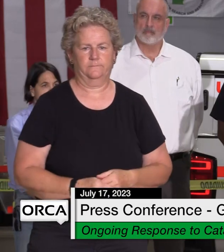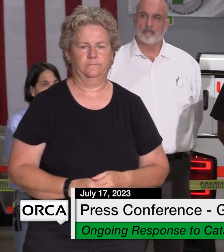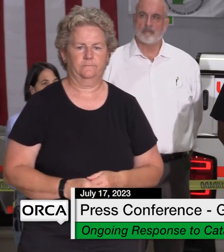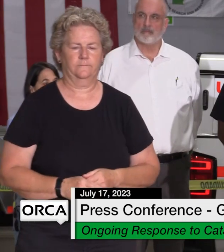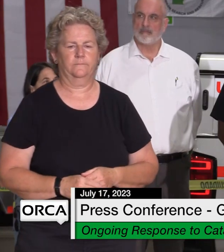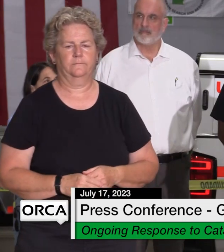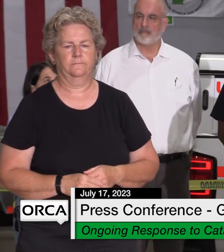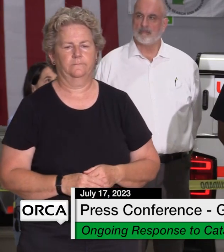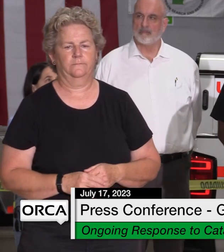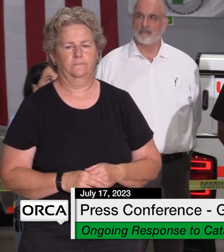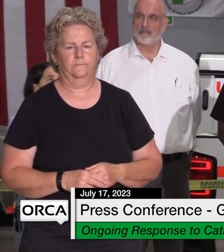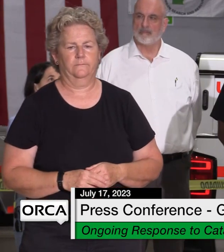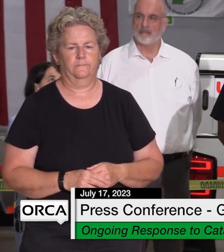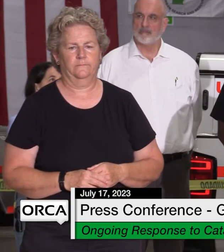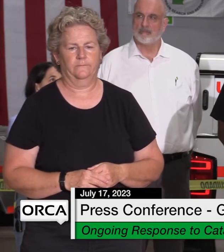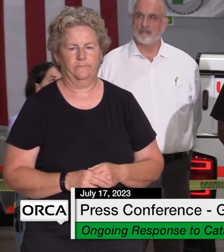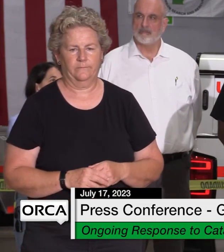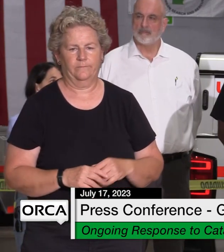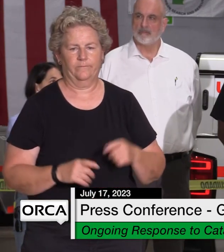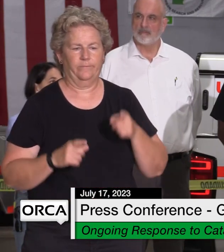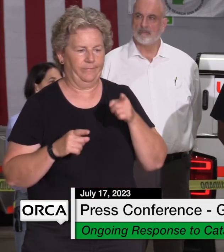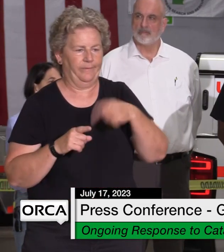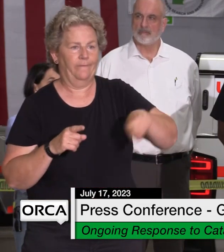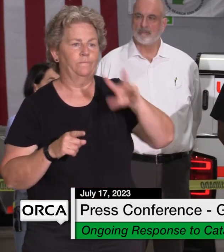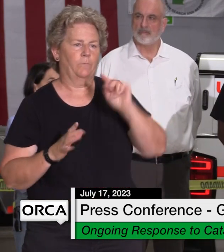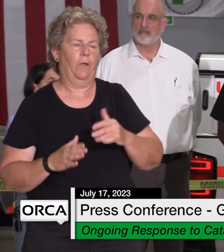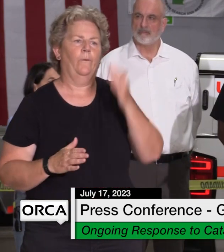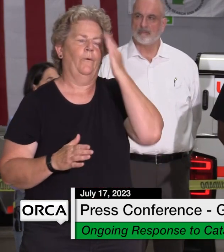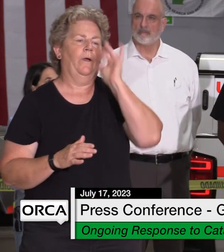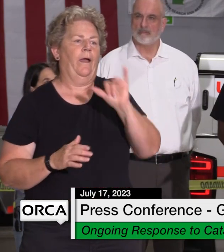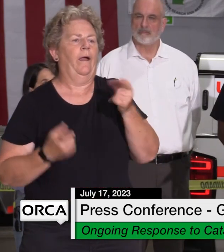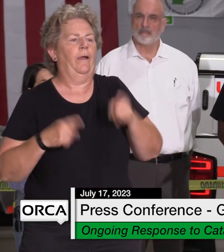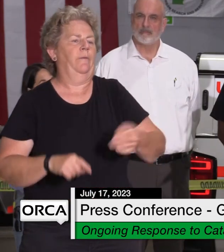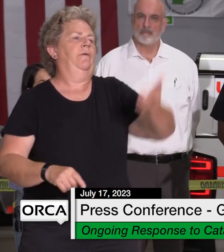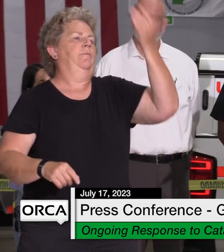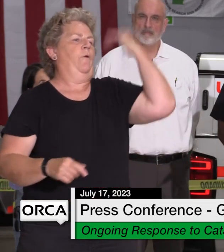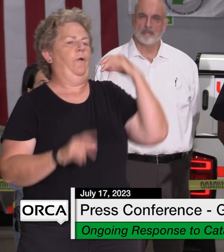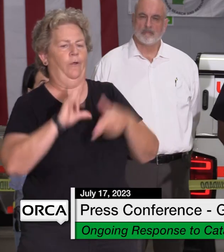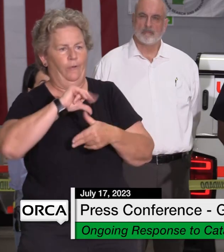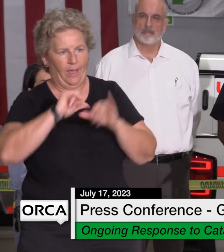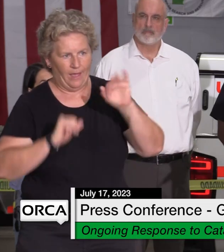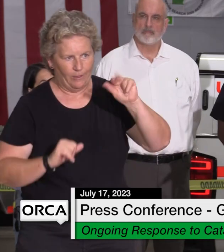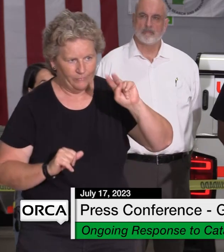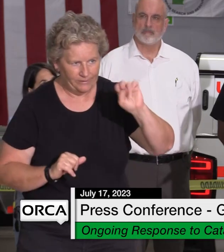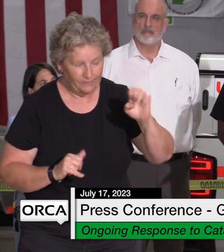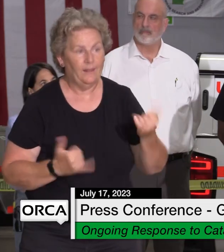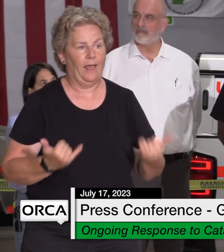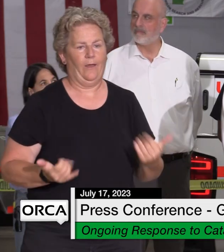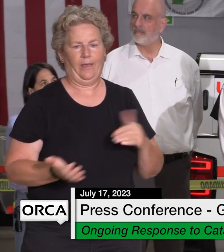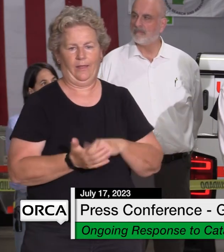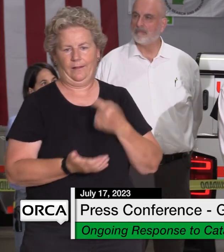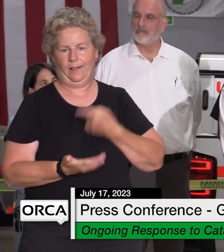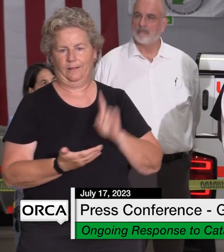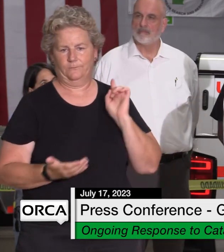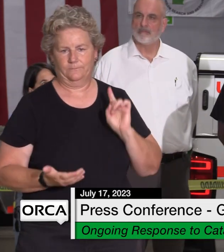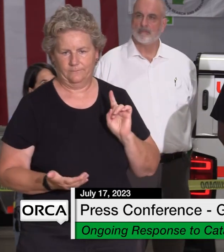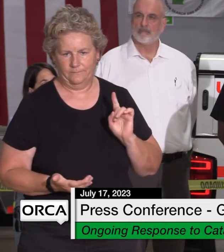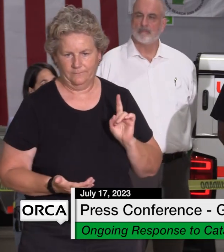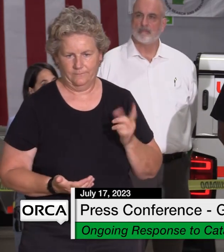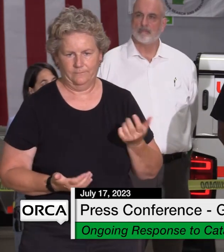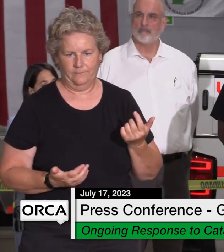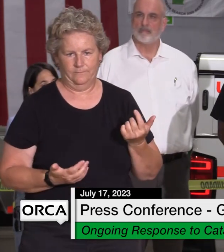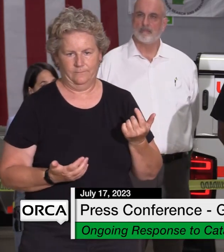time again they're willing to step up, push through hard times, and meet the moment. We've seen neighbors helping